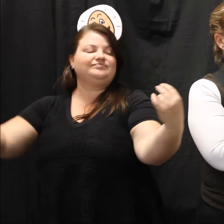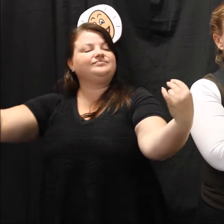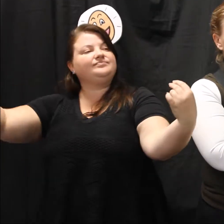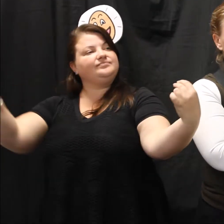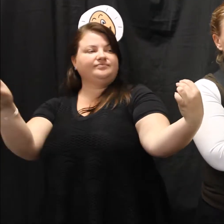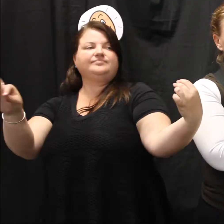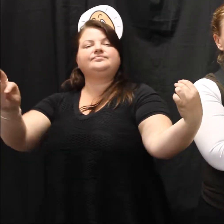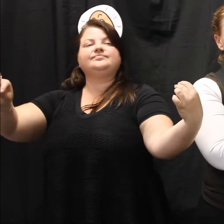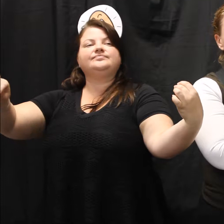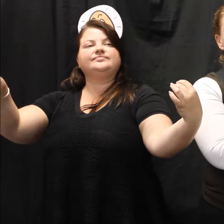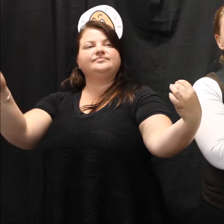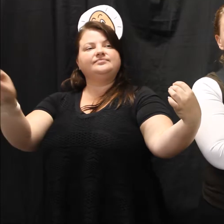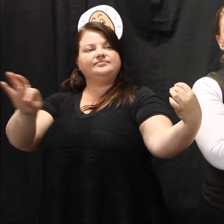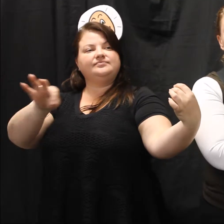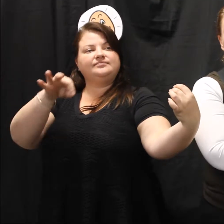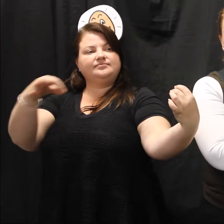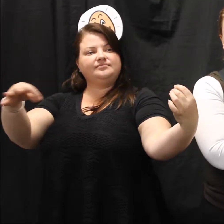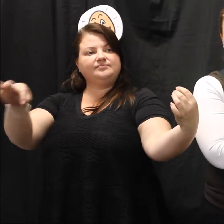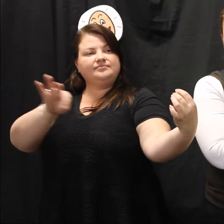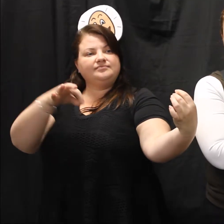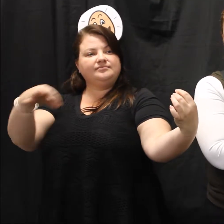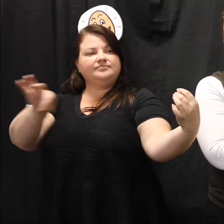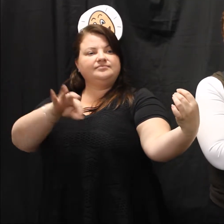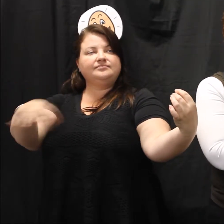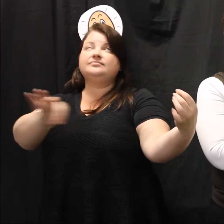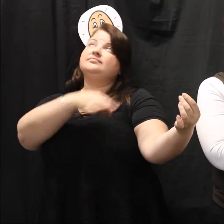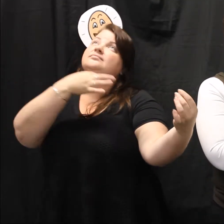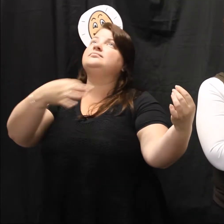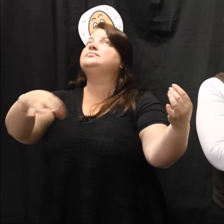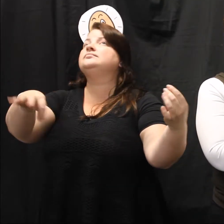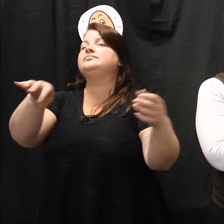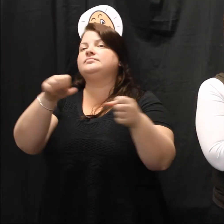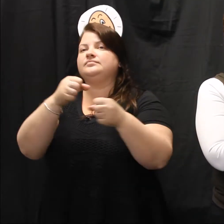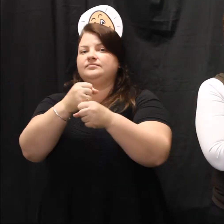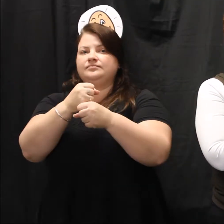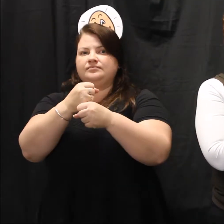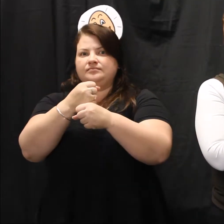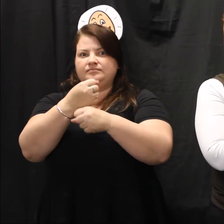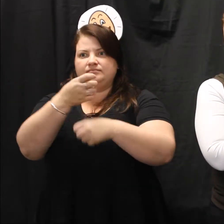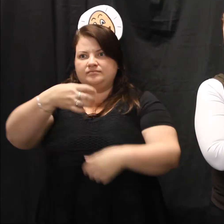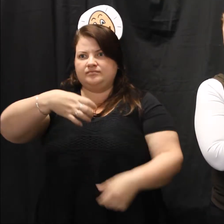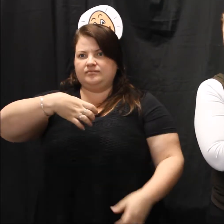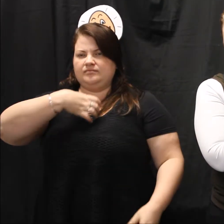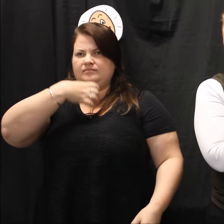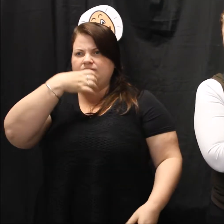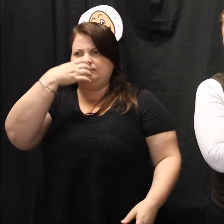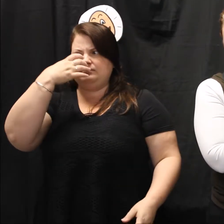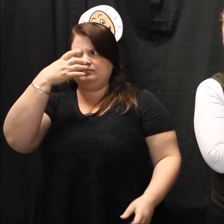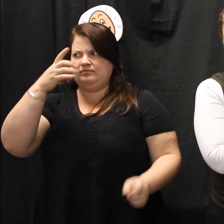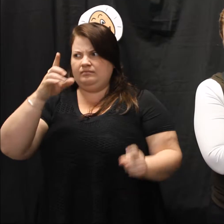violin, and Gerald felt his body do the most